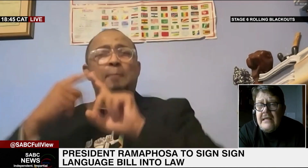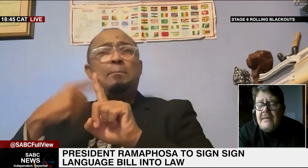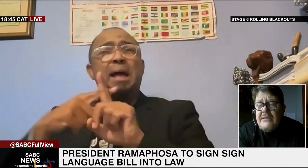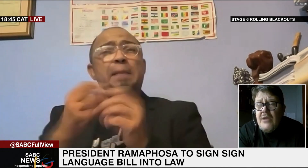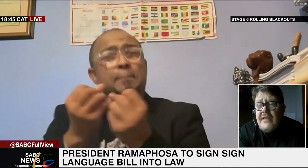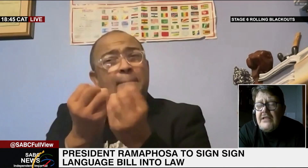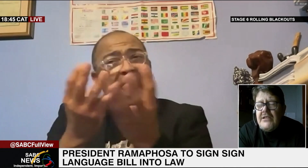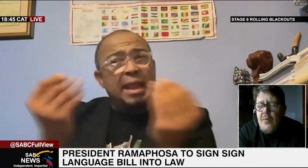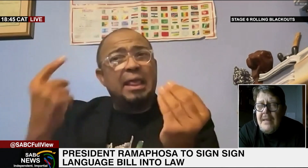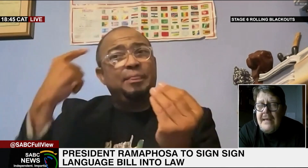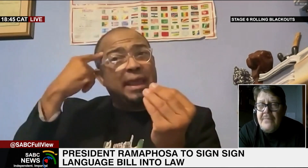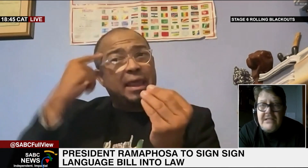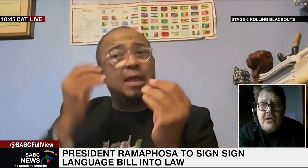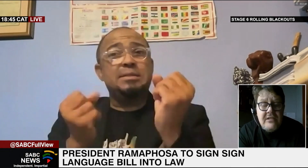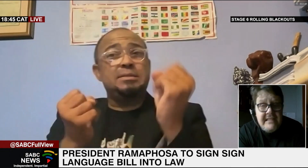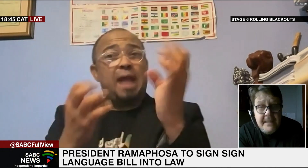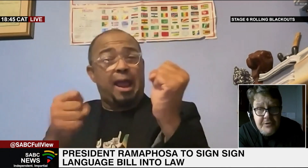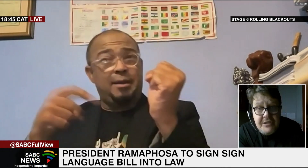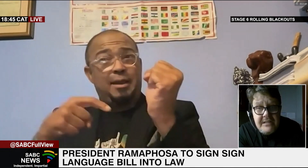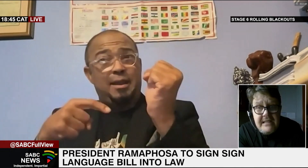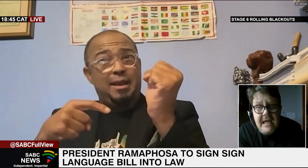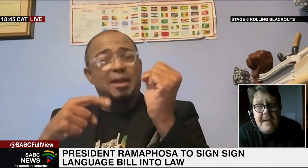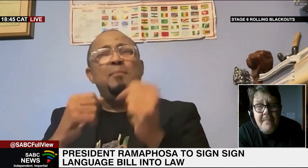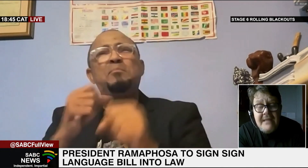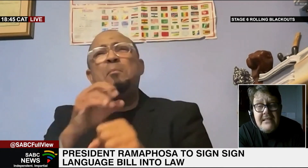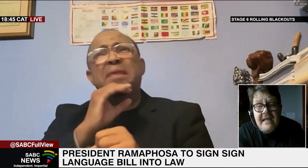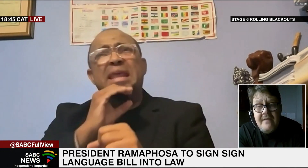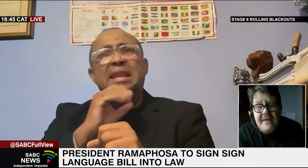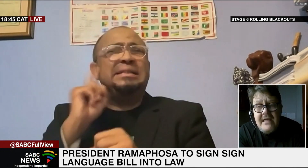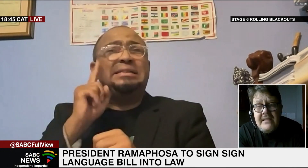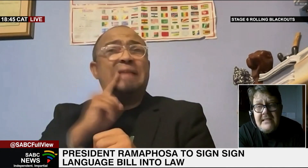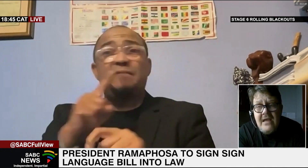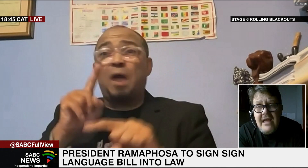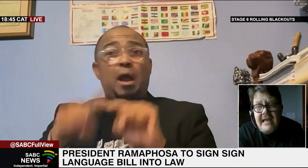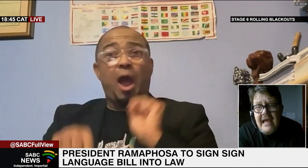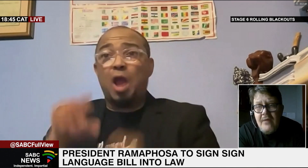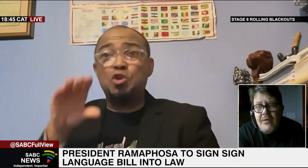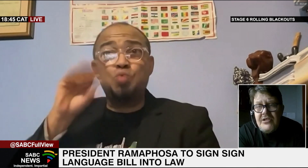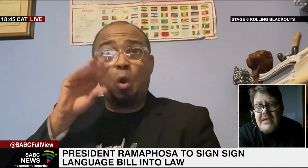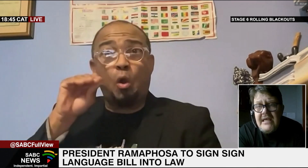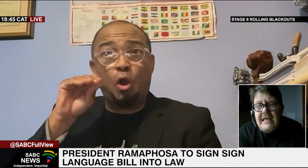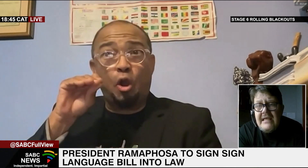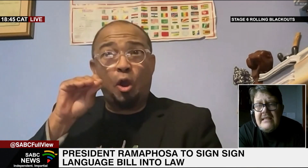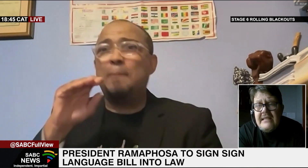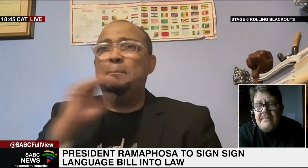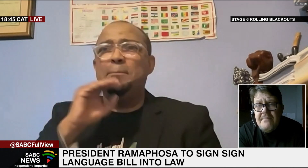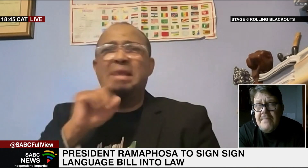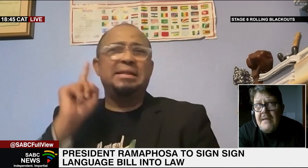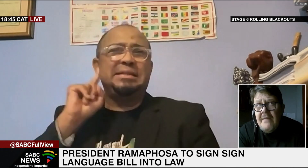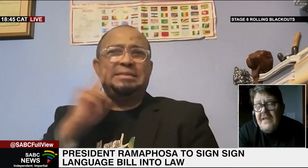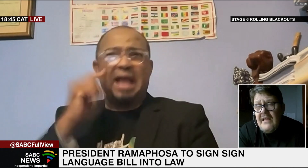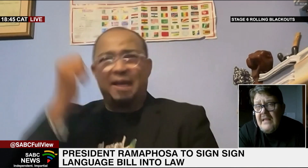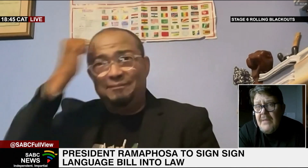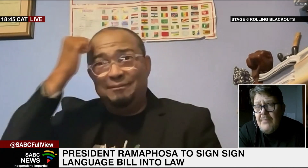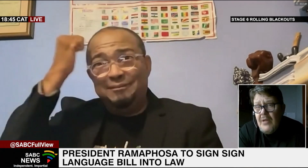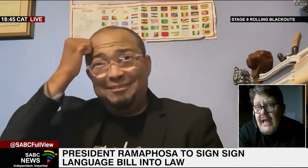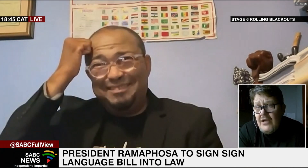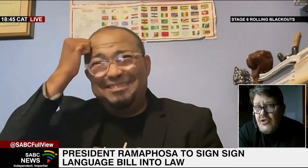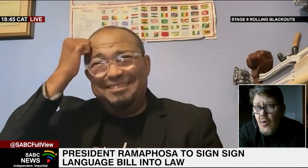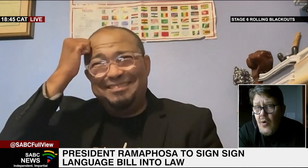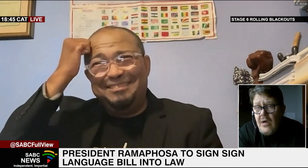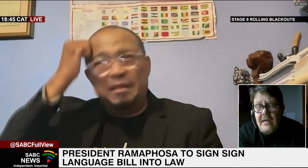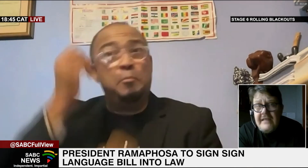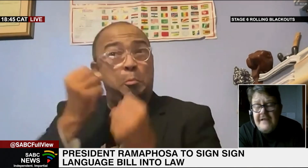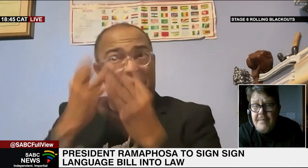And so there's so many misconceptions, but South African Sign Language is a thing that people